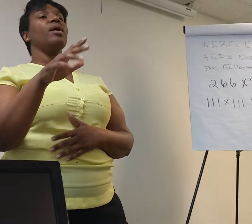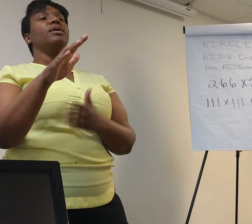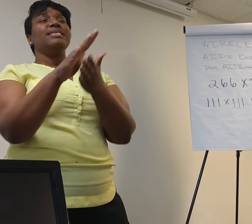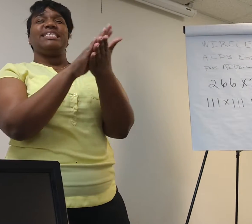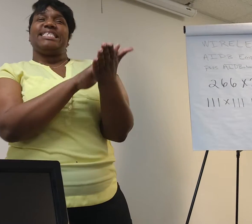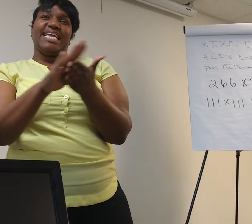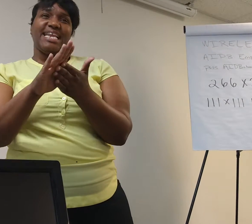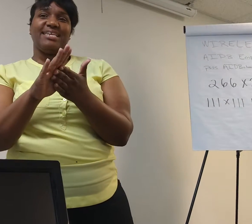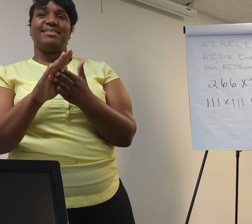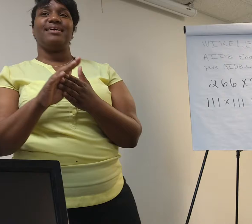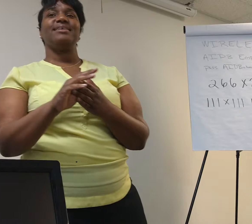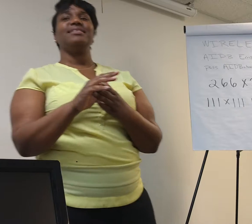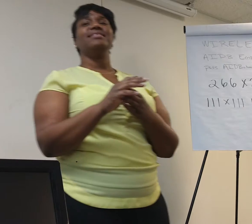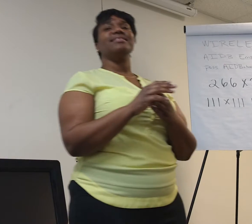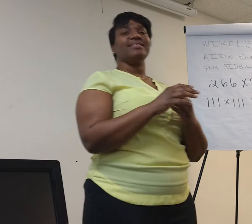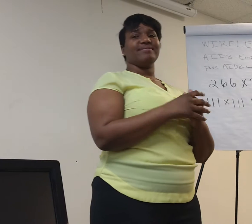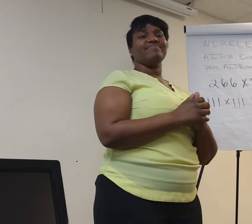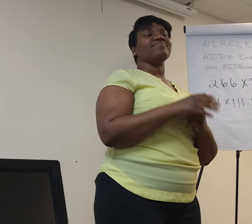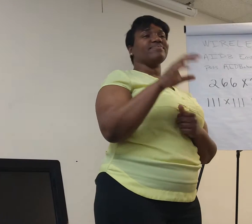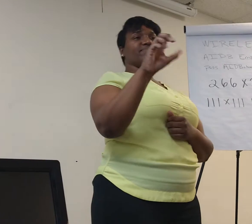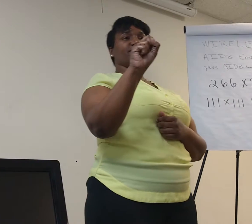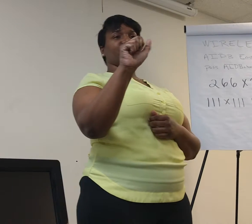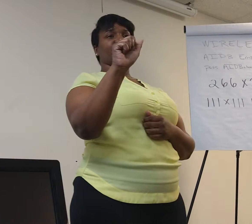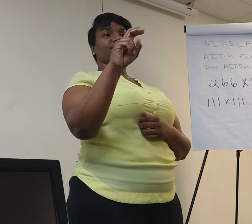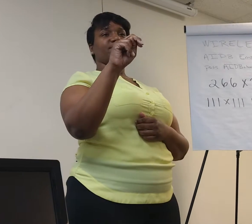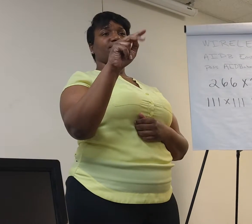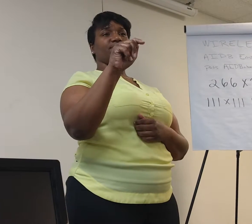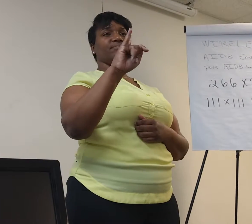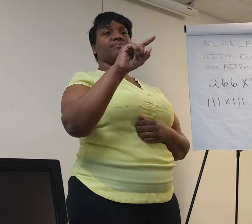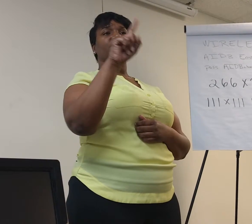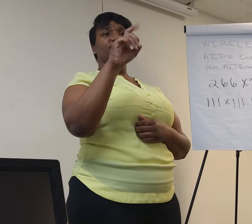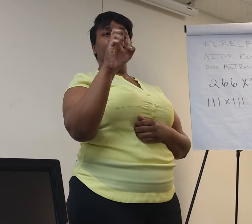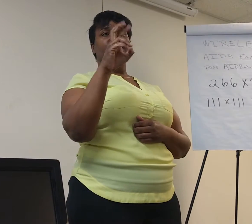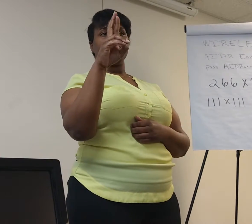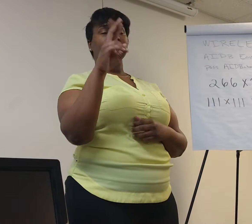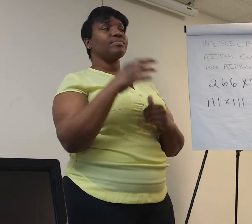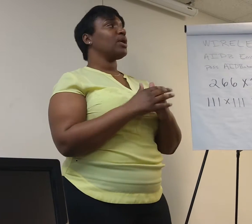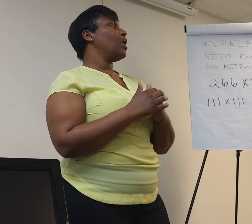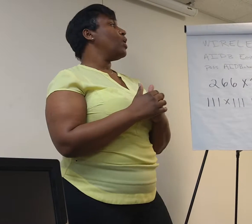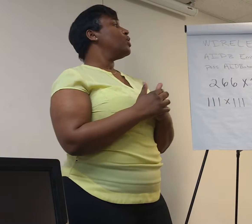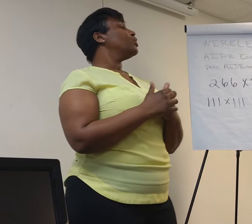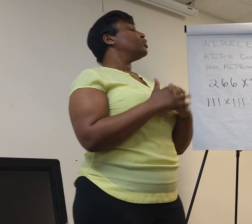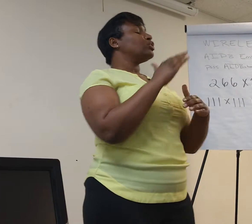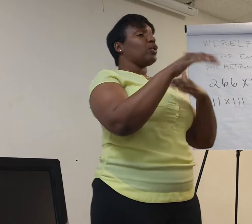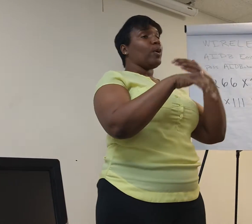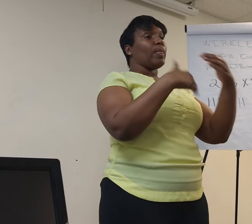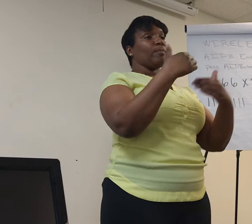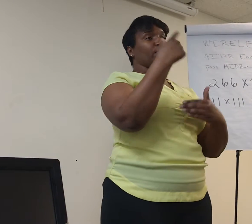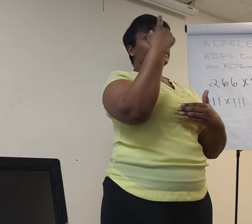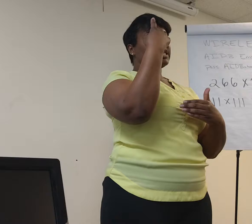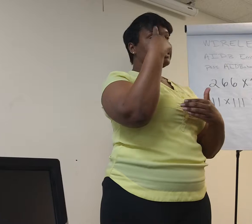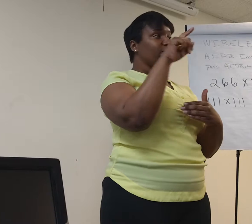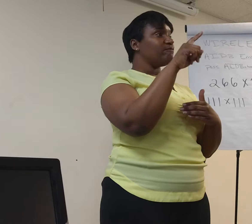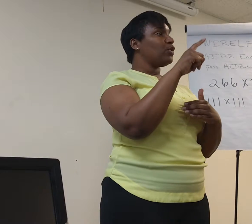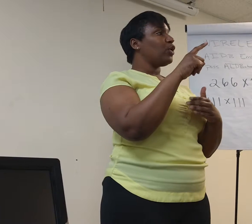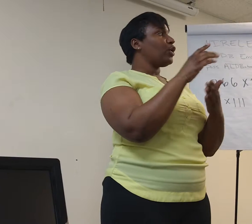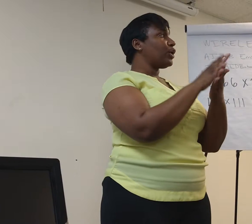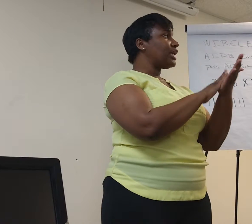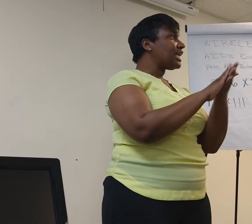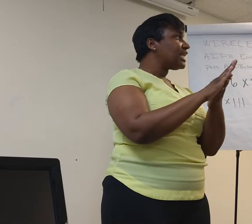Sanitizer. Very good. All right, so steps for cleaning and sanitizing in your 3-compartment sink. First step is you're going to do what?